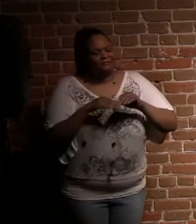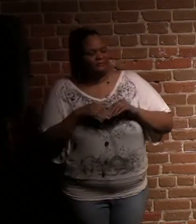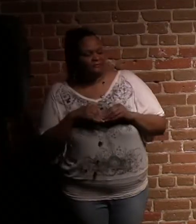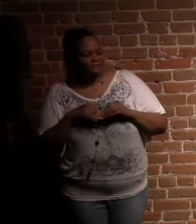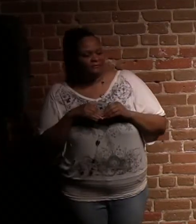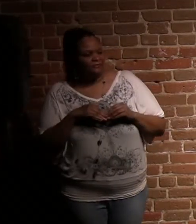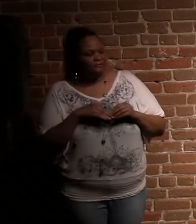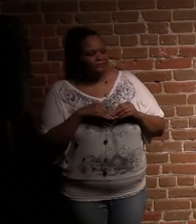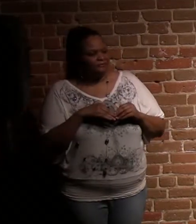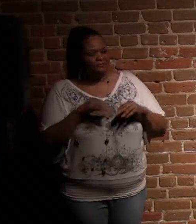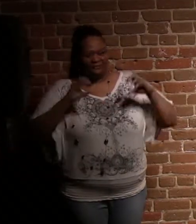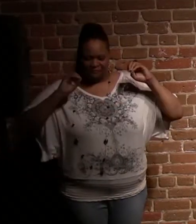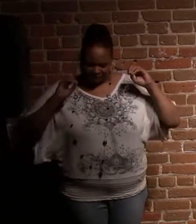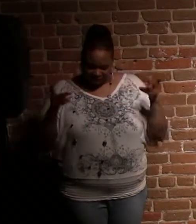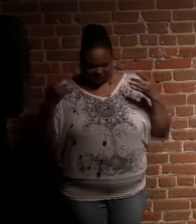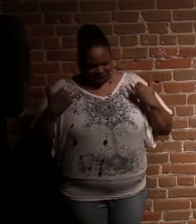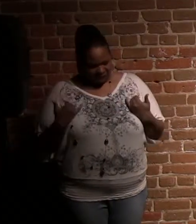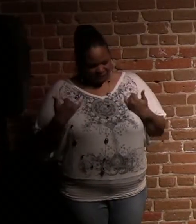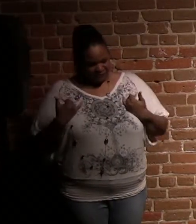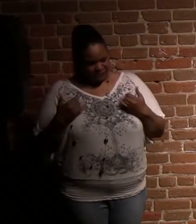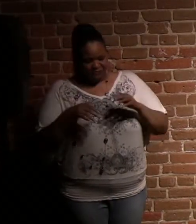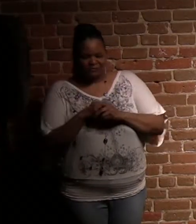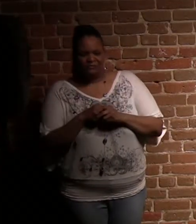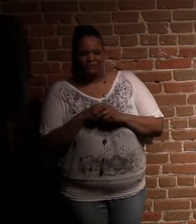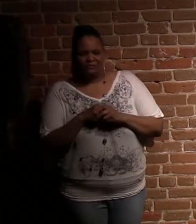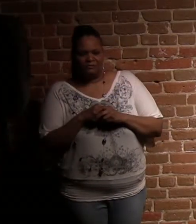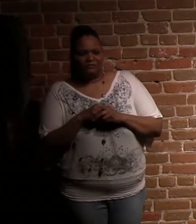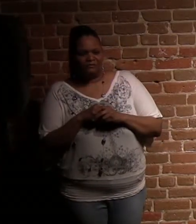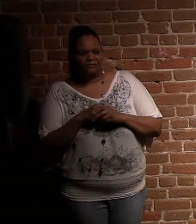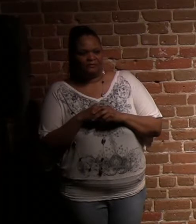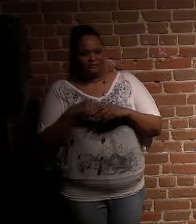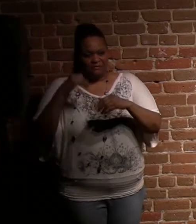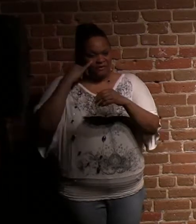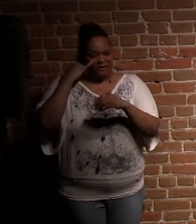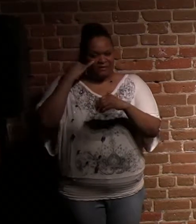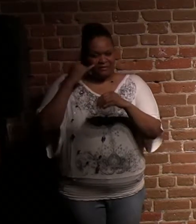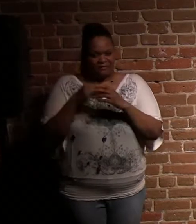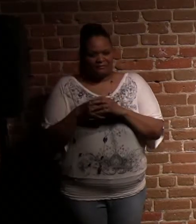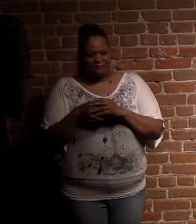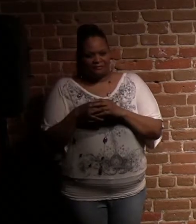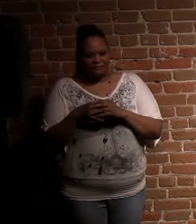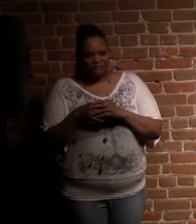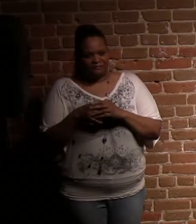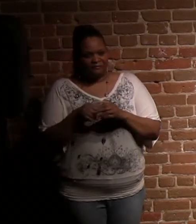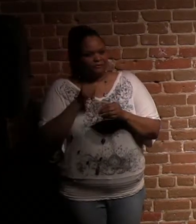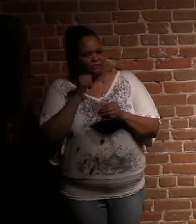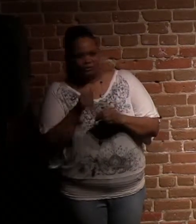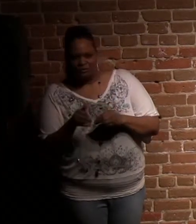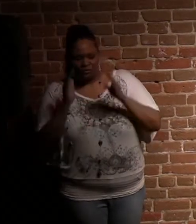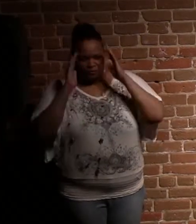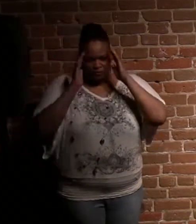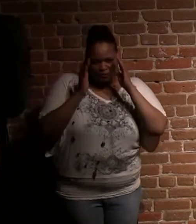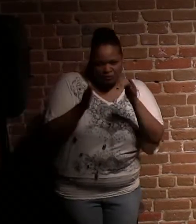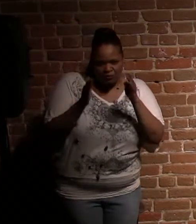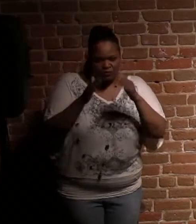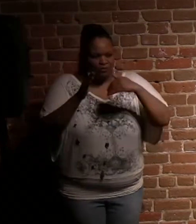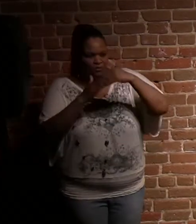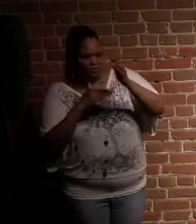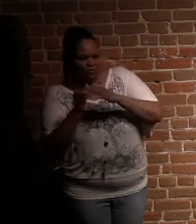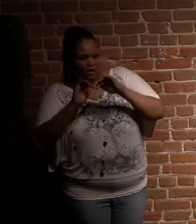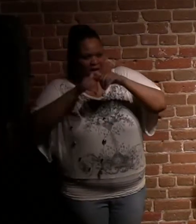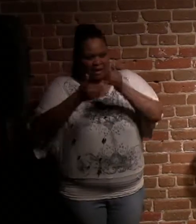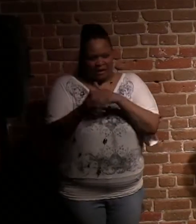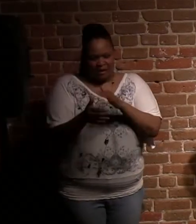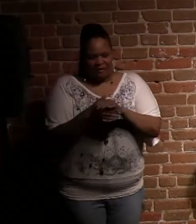community. Okay, now a bridge in a song, if you don't pay attention to song structure, a bridge in a song